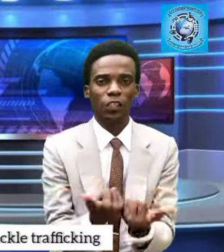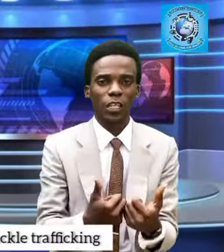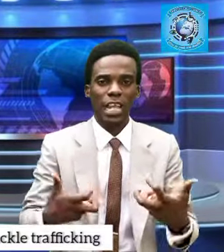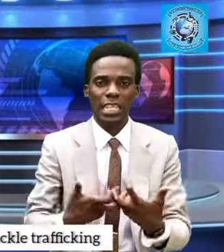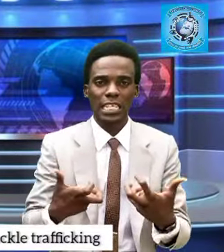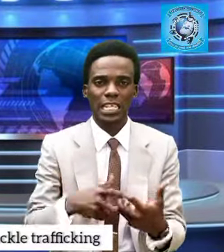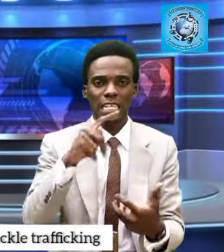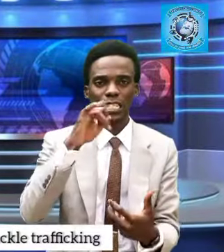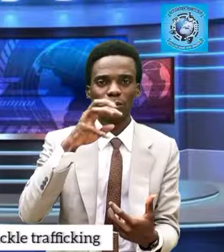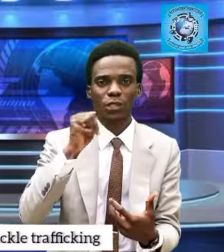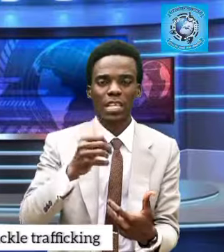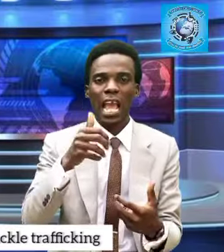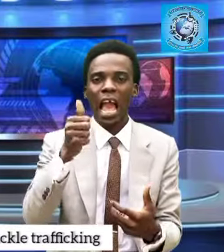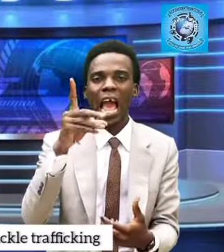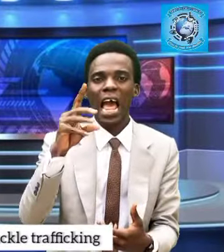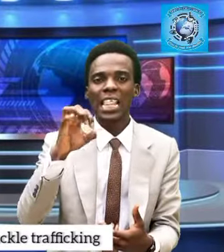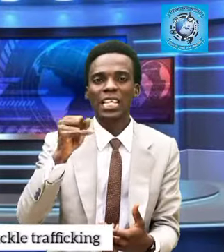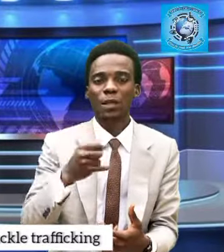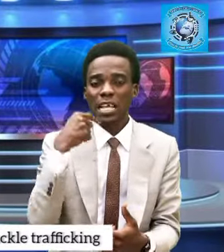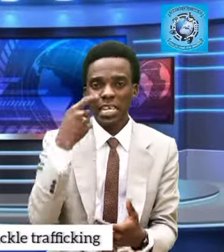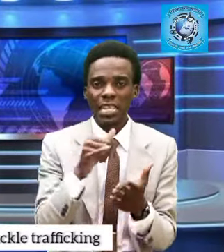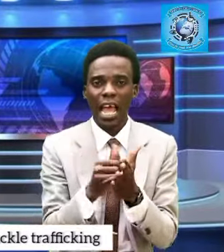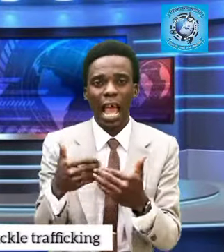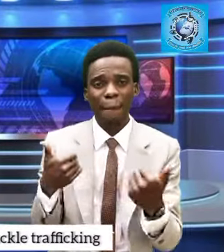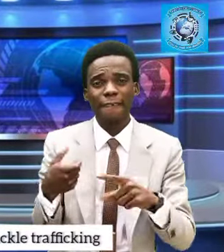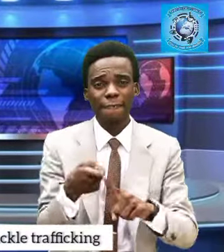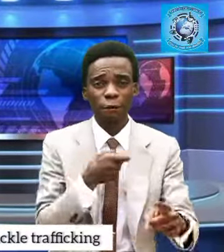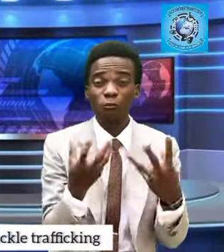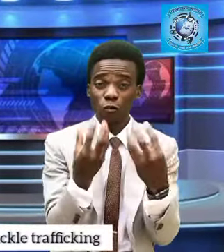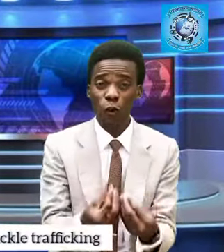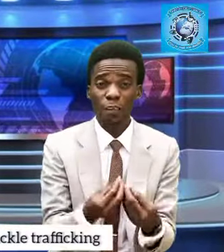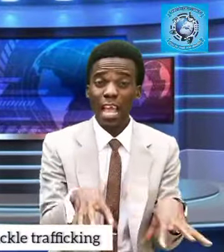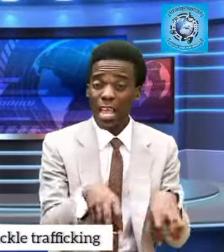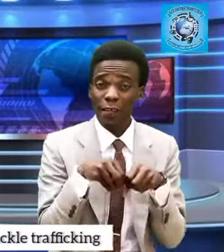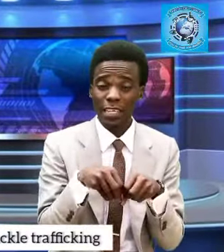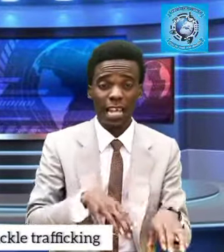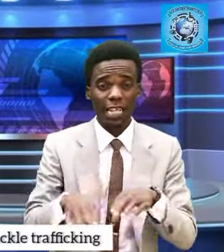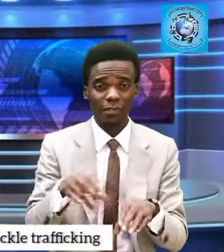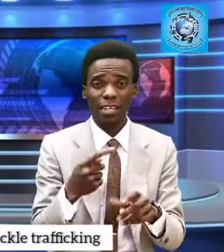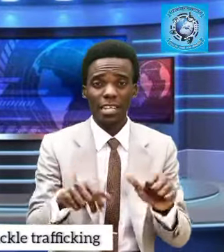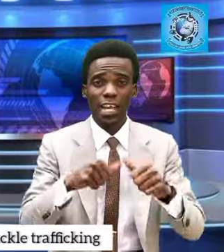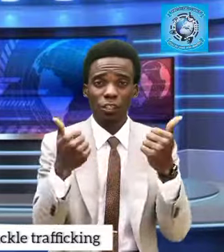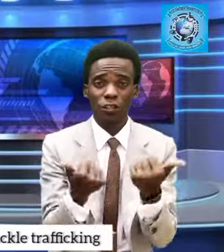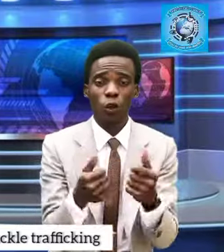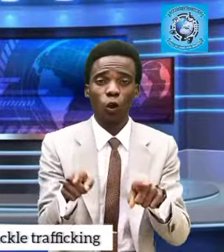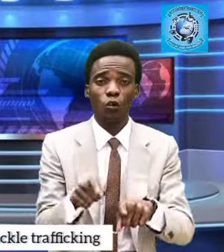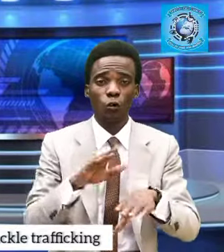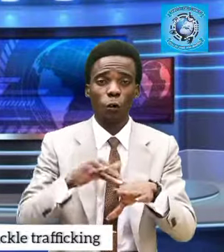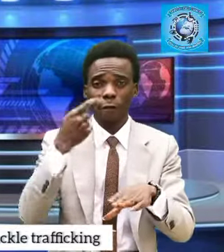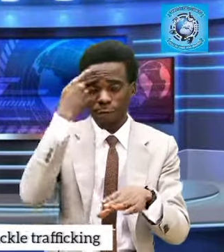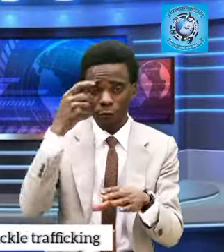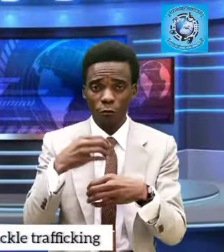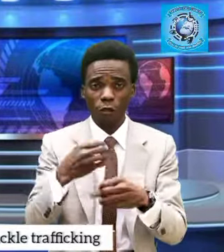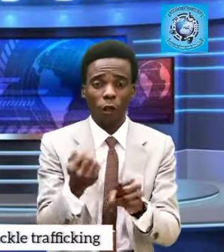Timothy Adejumo, noted that apart from tackling trafficking activities, the association also called for creation of a